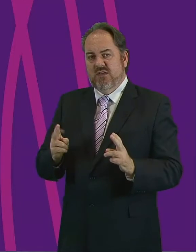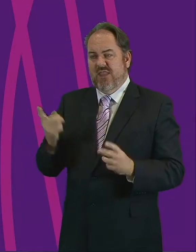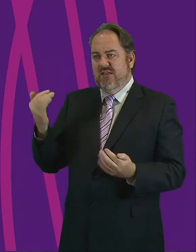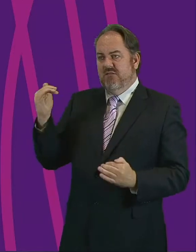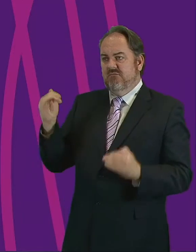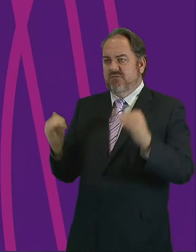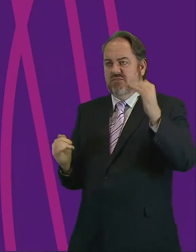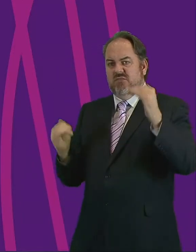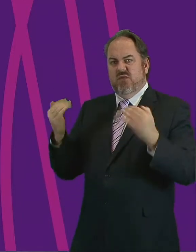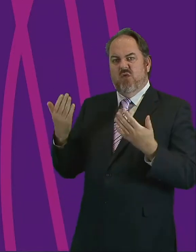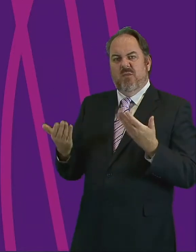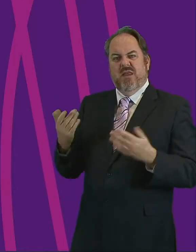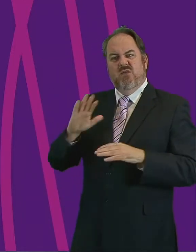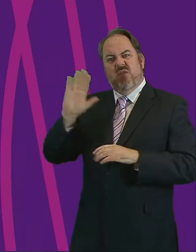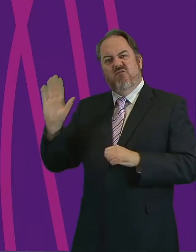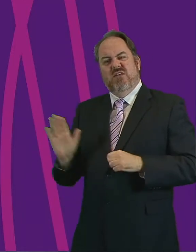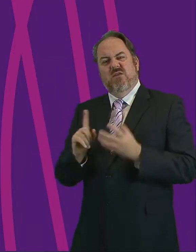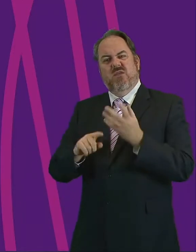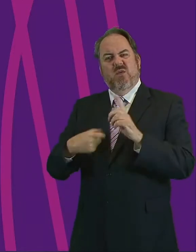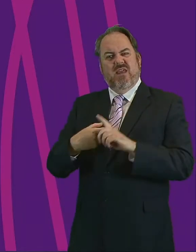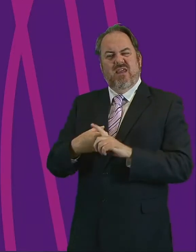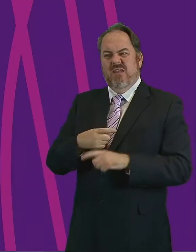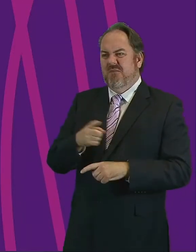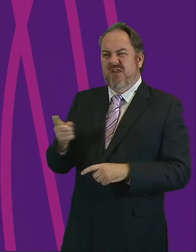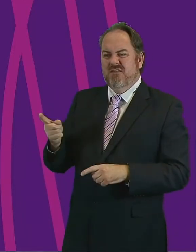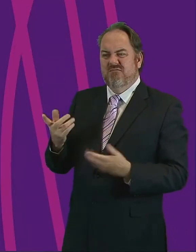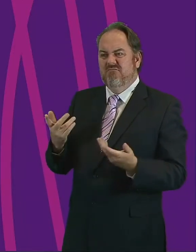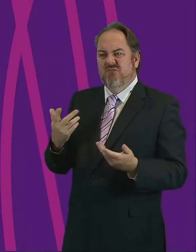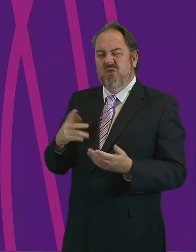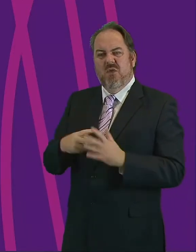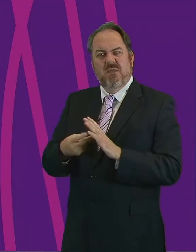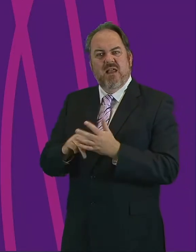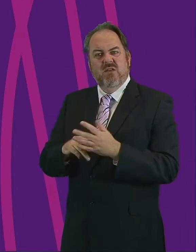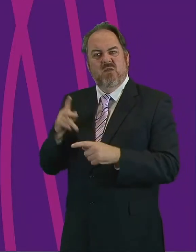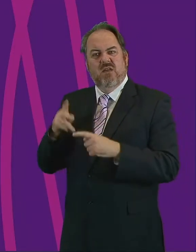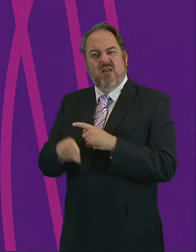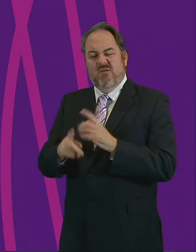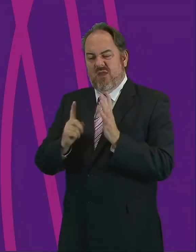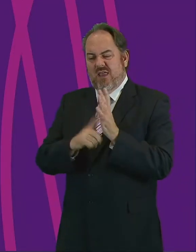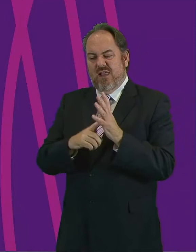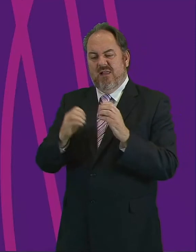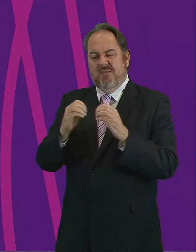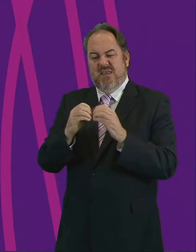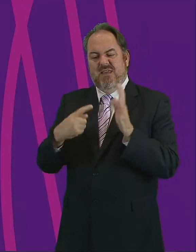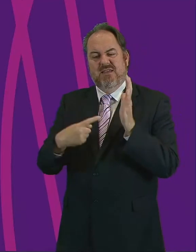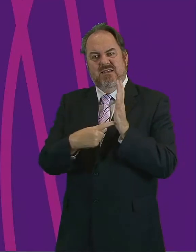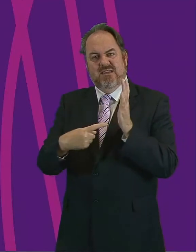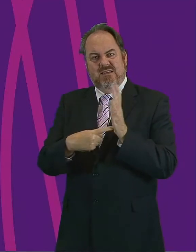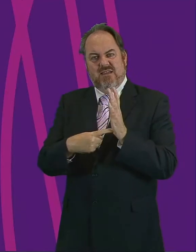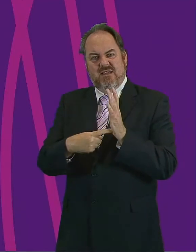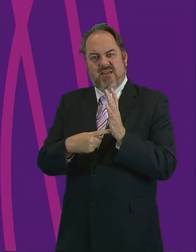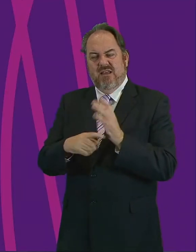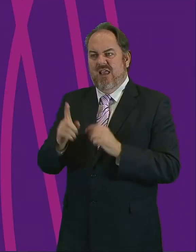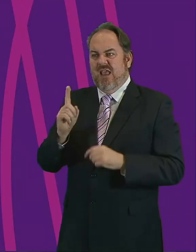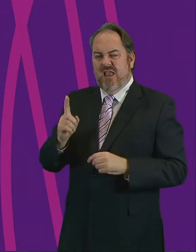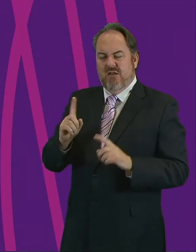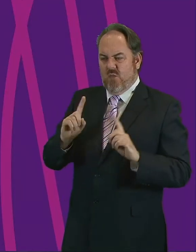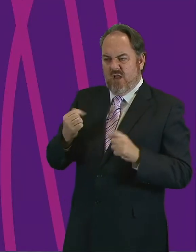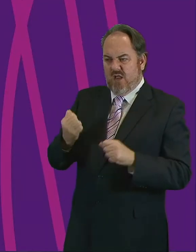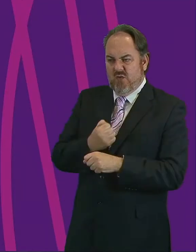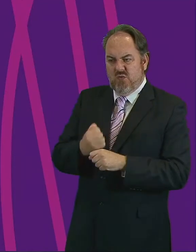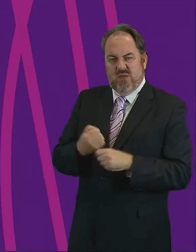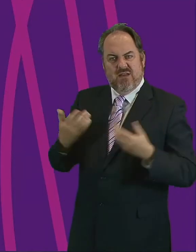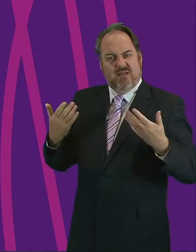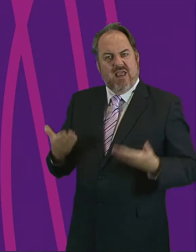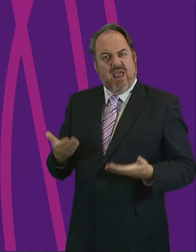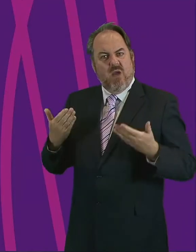she explain why she is not committing to a fully equivalent cut for LBTT, and also explain why it cannot be done immediately,